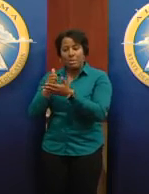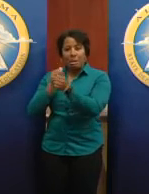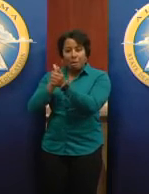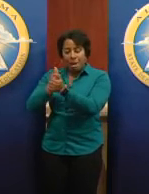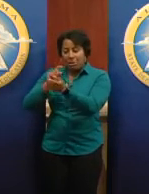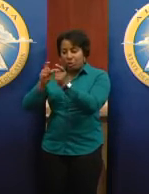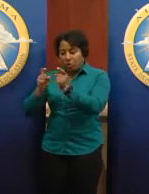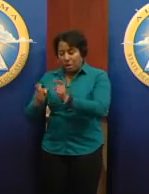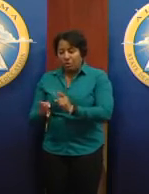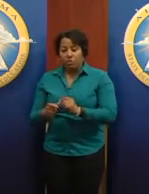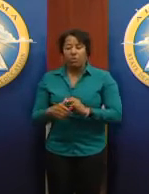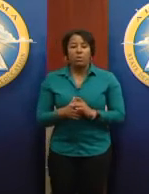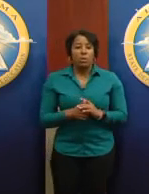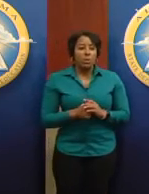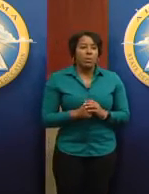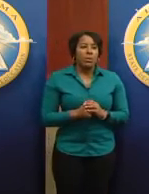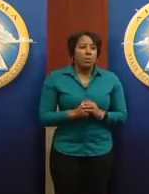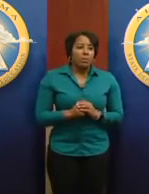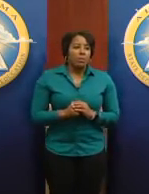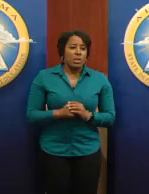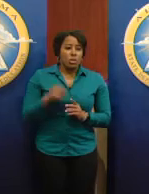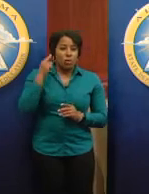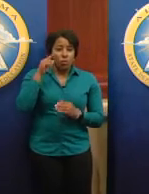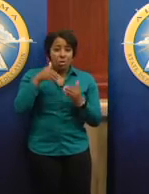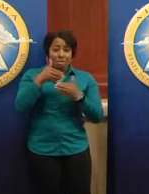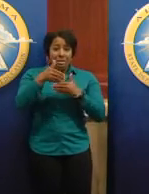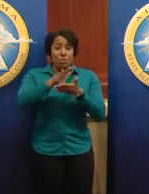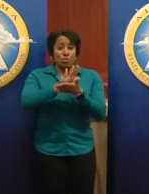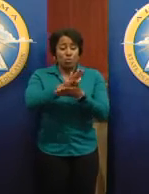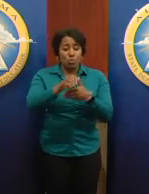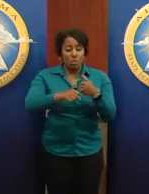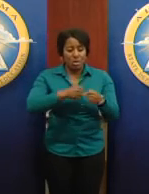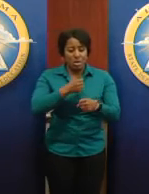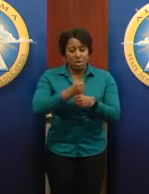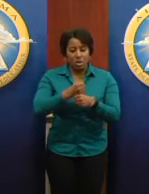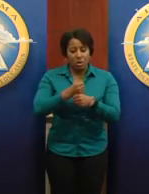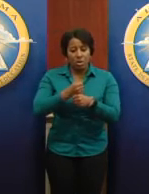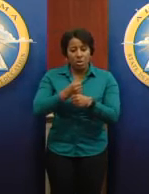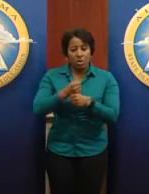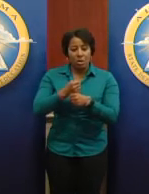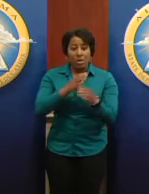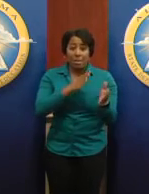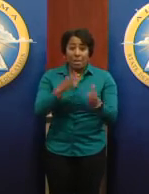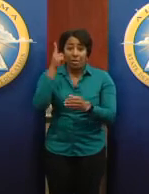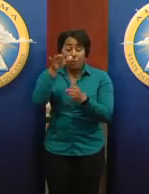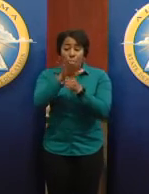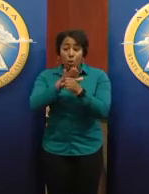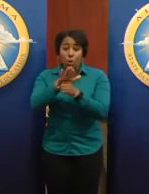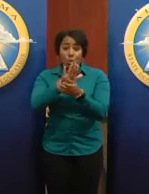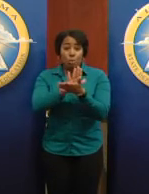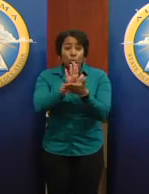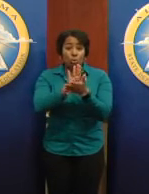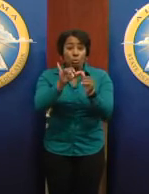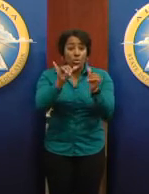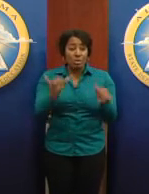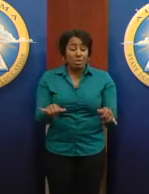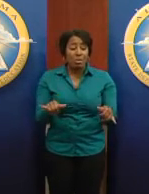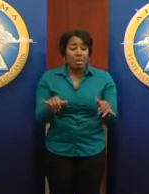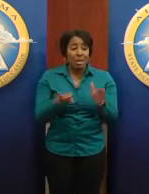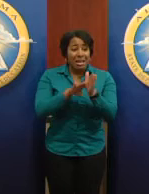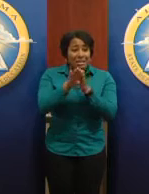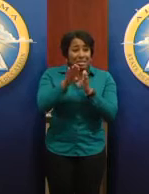the path forward as we plan for the upcoming school year, then now for the local school systems, is to develop those on the